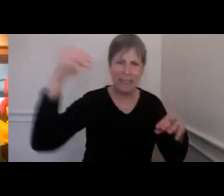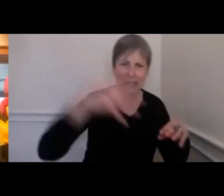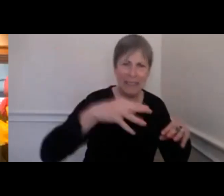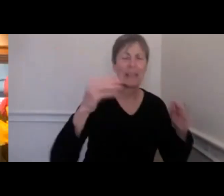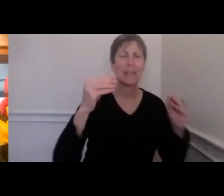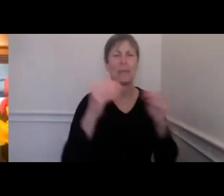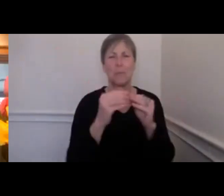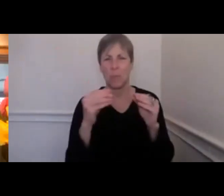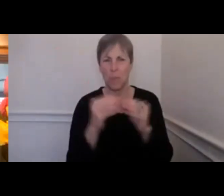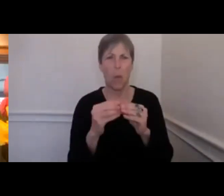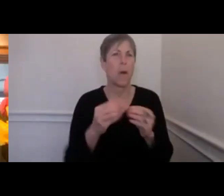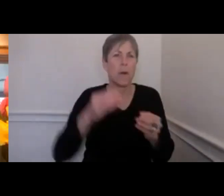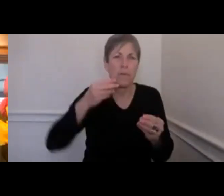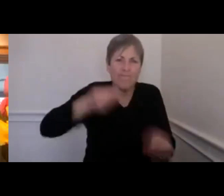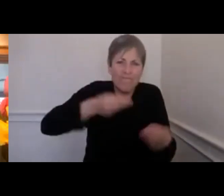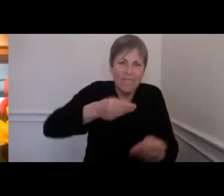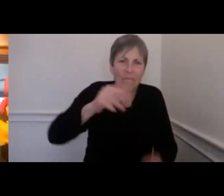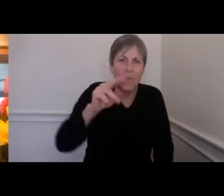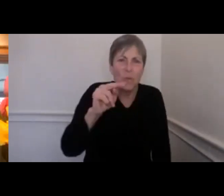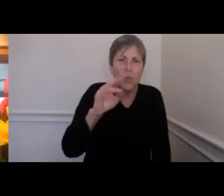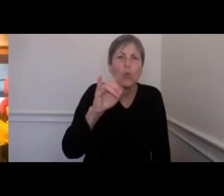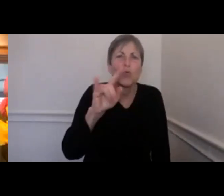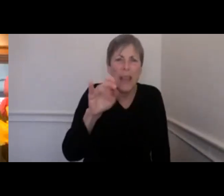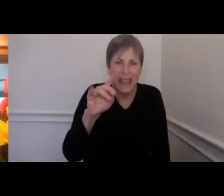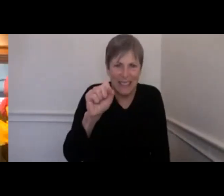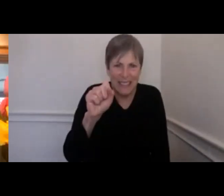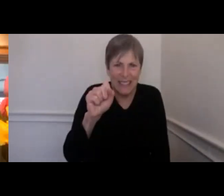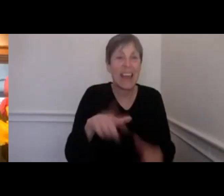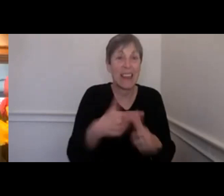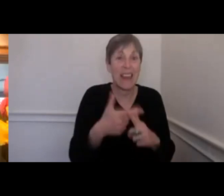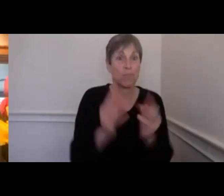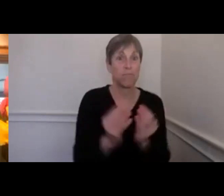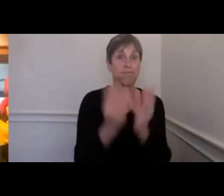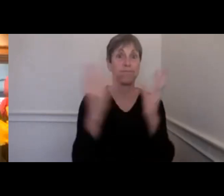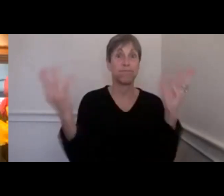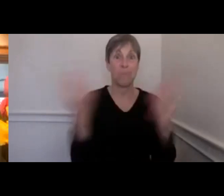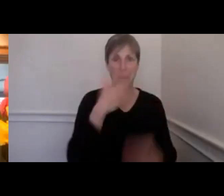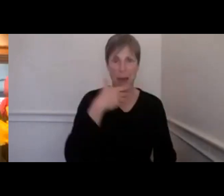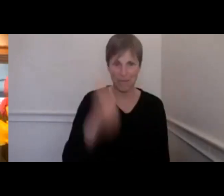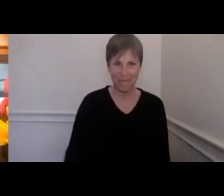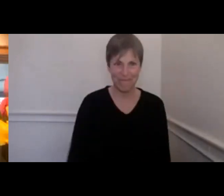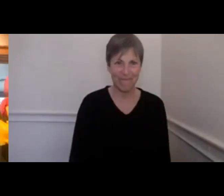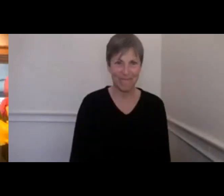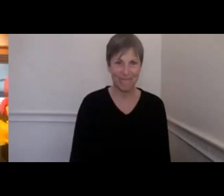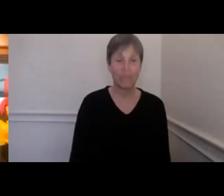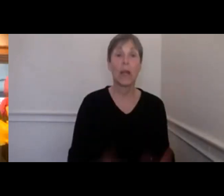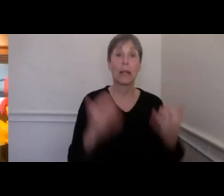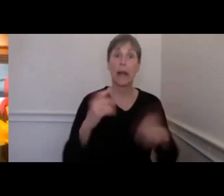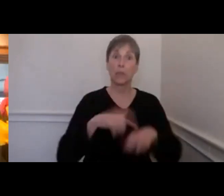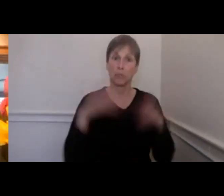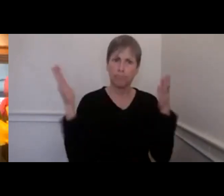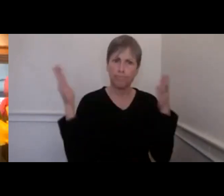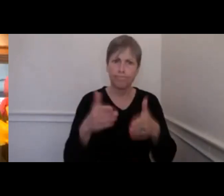flowers. So now let's dive right into talking about sowing them. So here from the